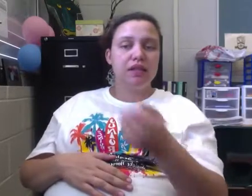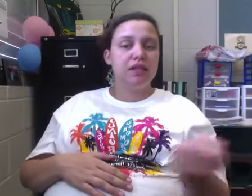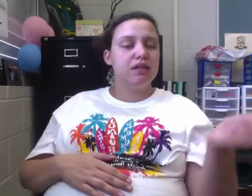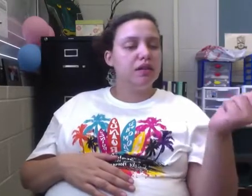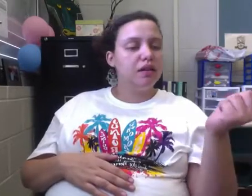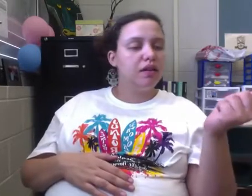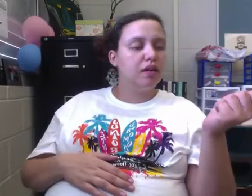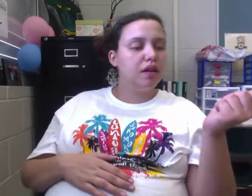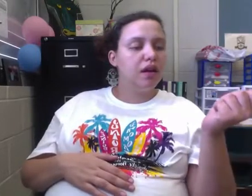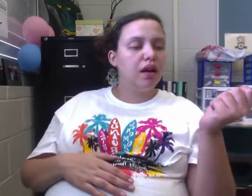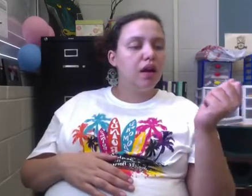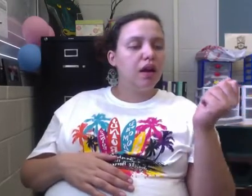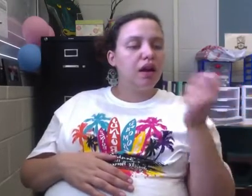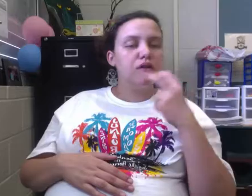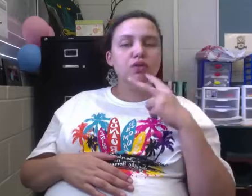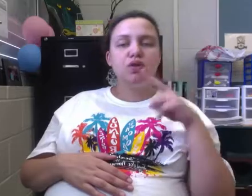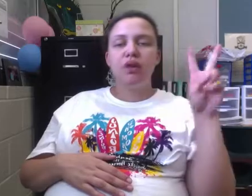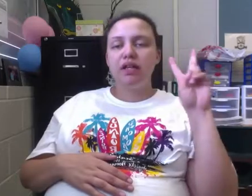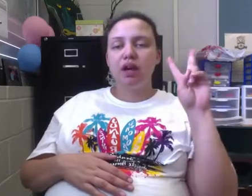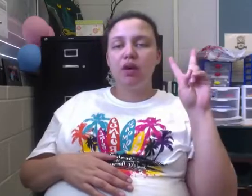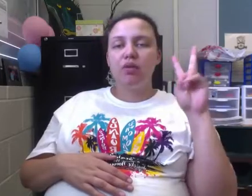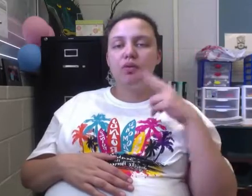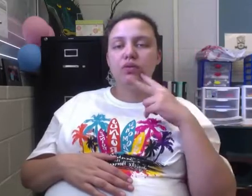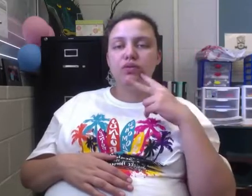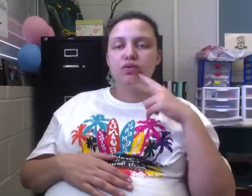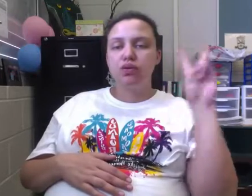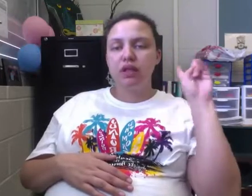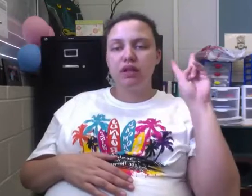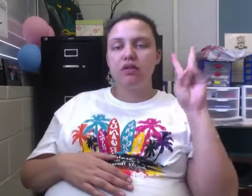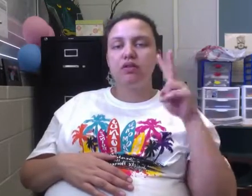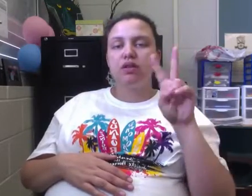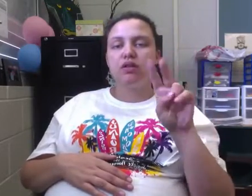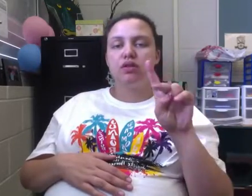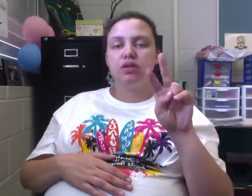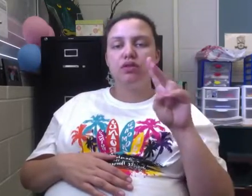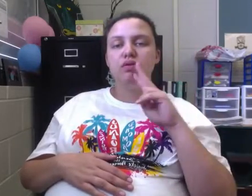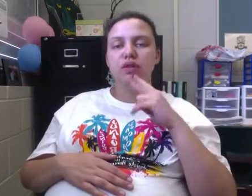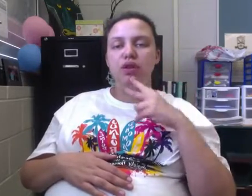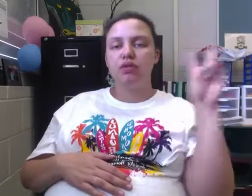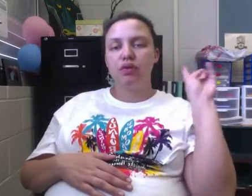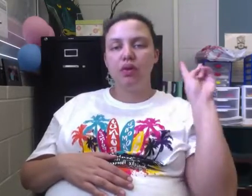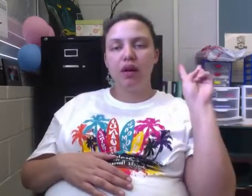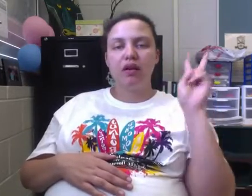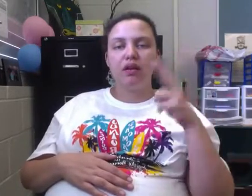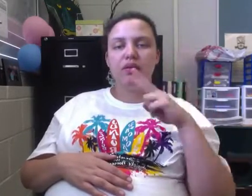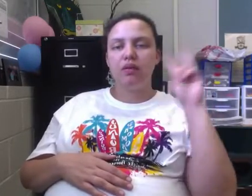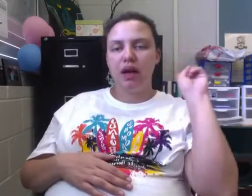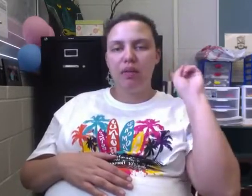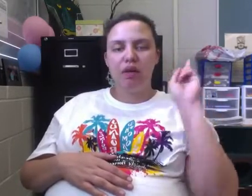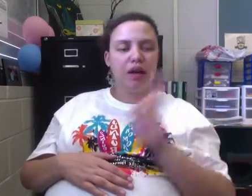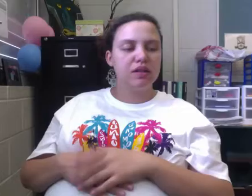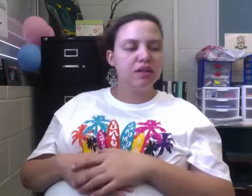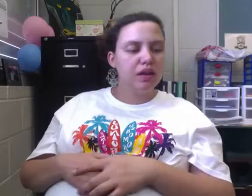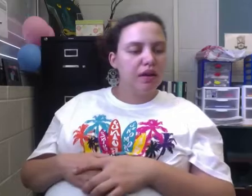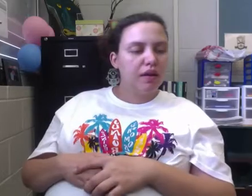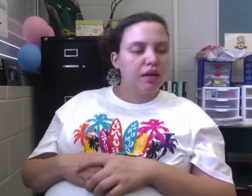Tennis. 2 days ago, so it's 2 and you're throwing it back. It happened in the past.